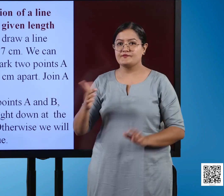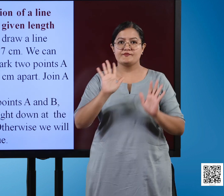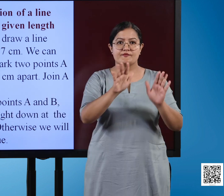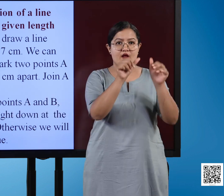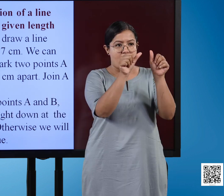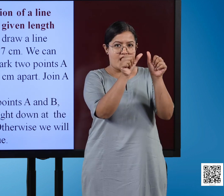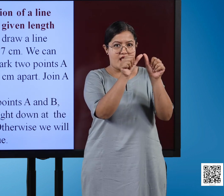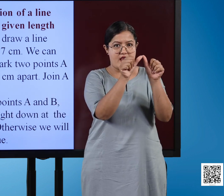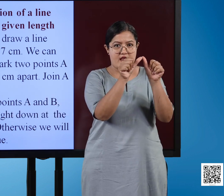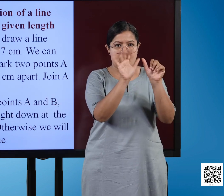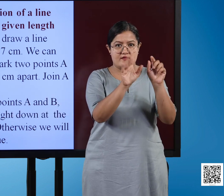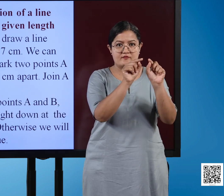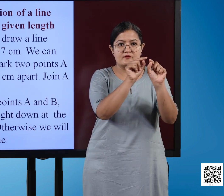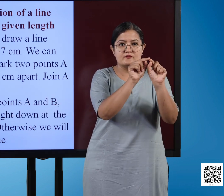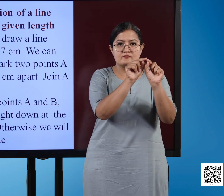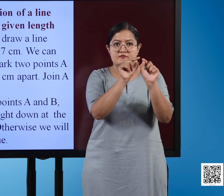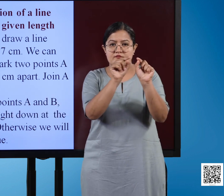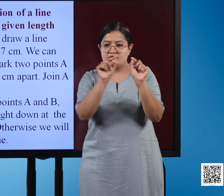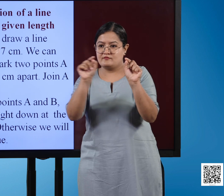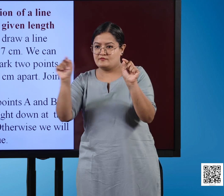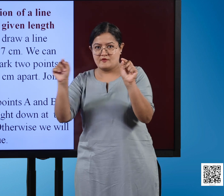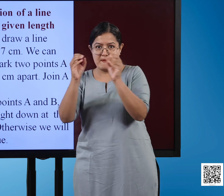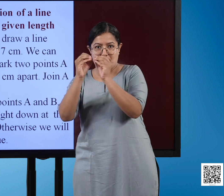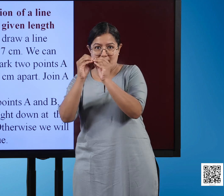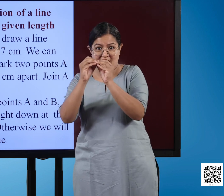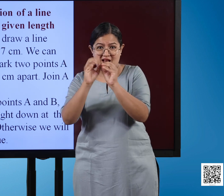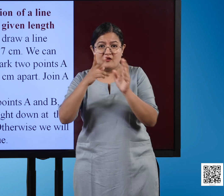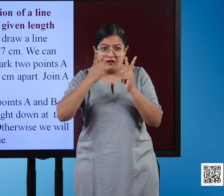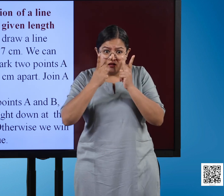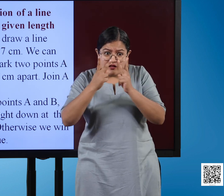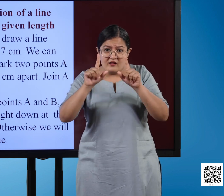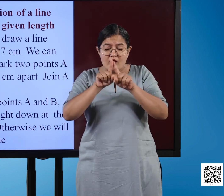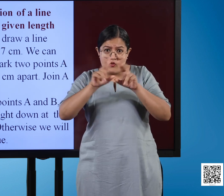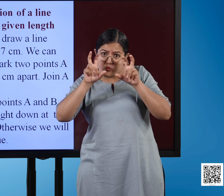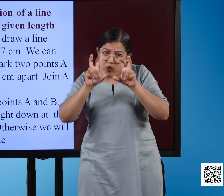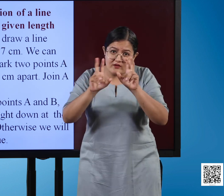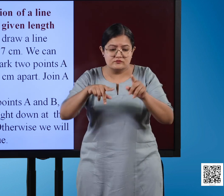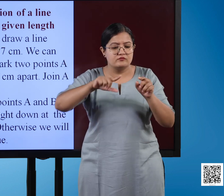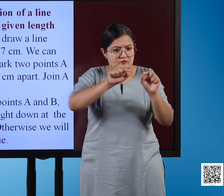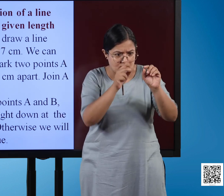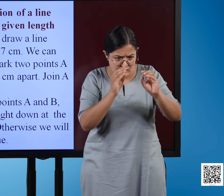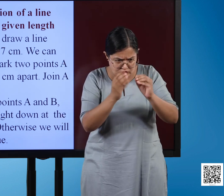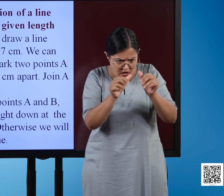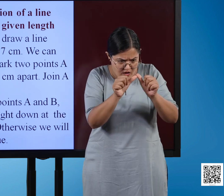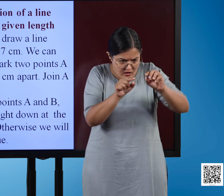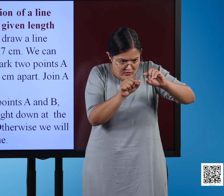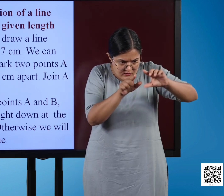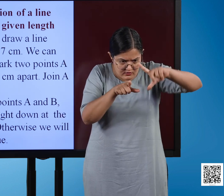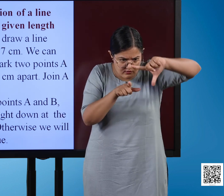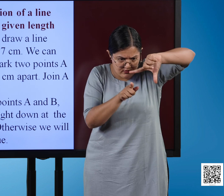While marking the points A and B, we should look straight down at the measuring device. Otherwise, we will get an